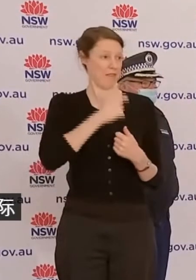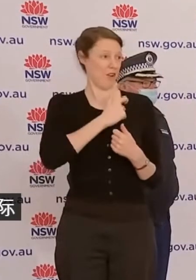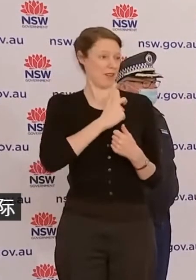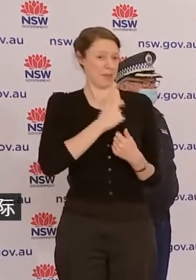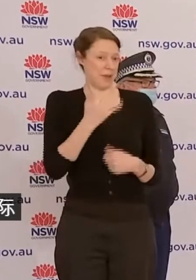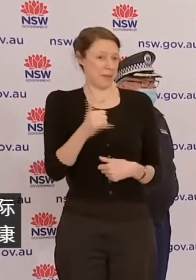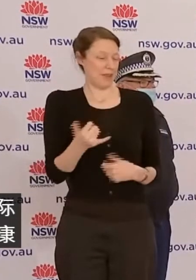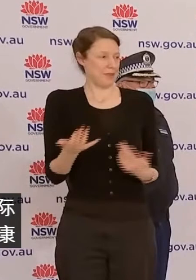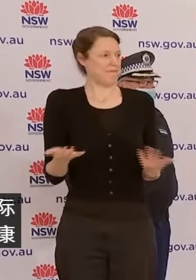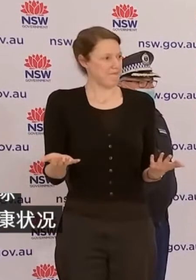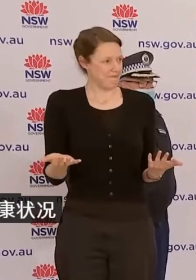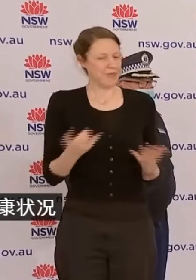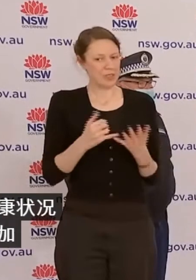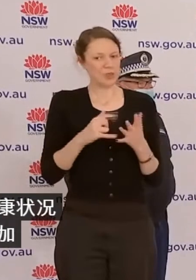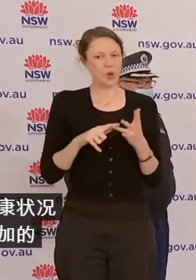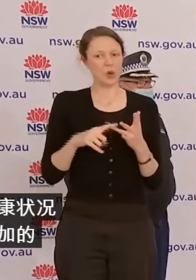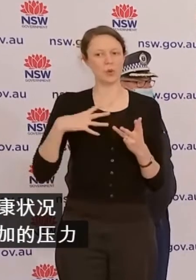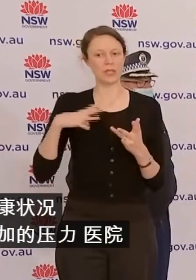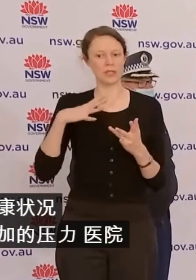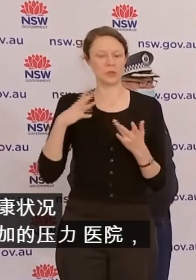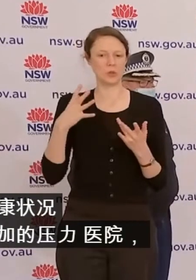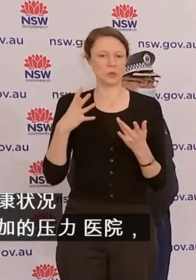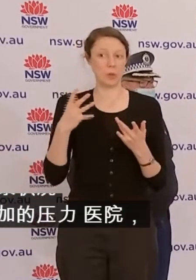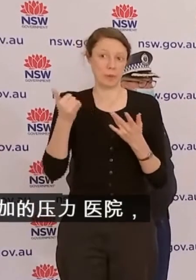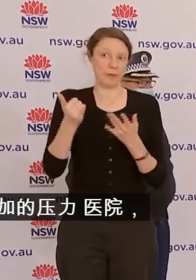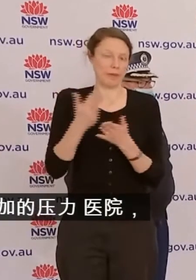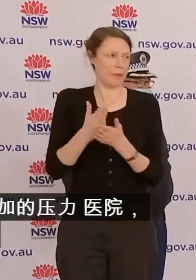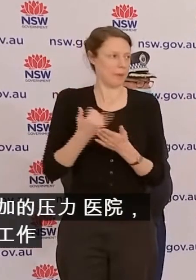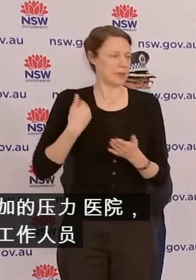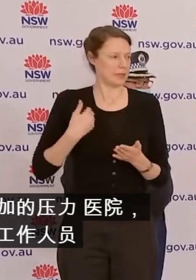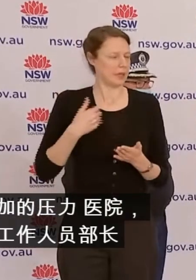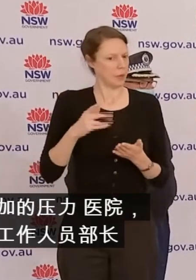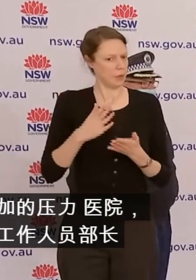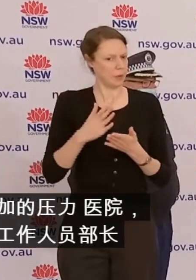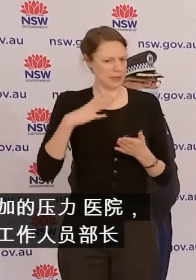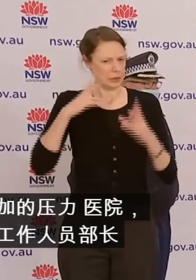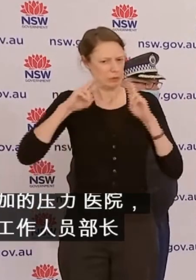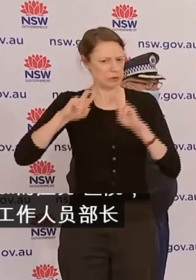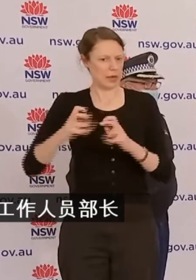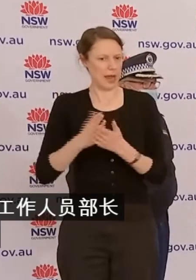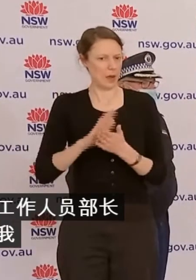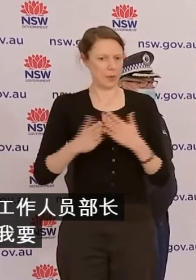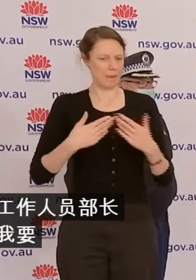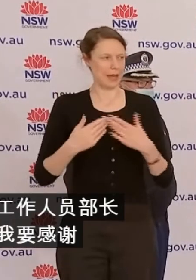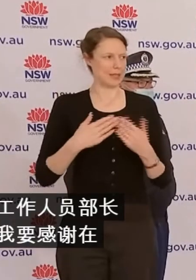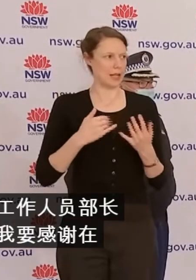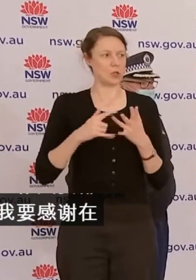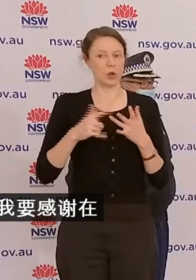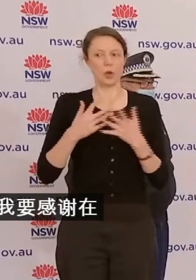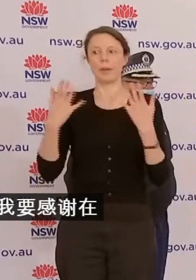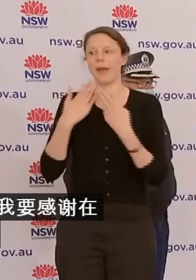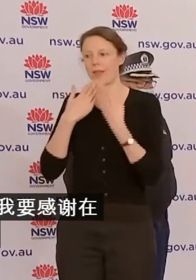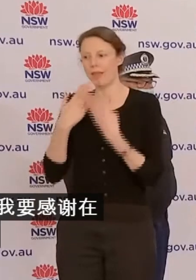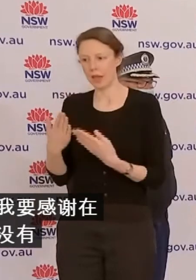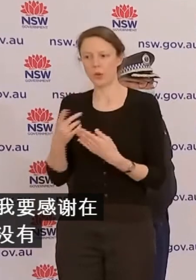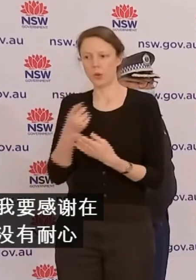that that health situation and the increasing pressure on the hospital? So I want to thank the staff. Minister Hazard. 2 seconds, sorry. So I want to thank the staff who are there